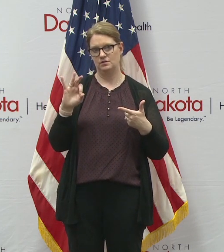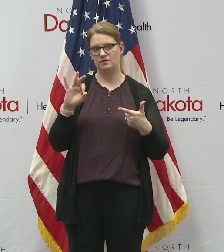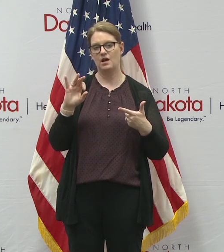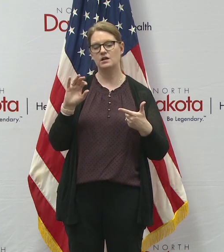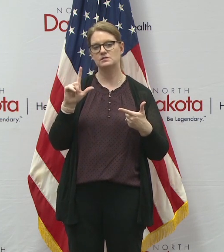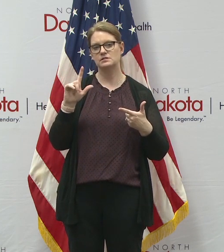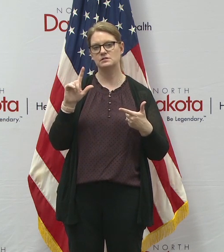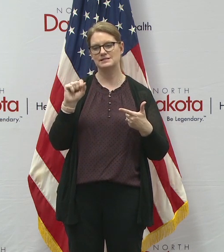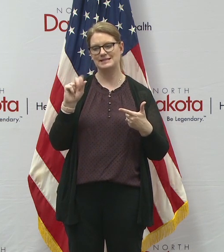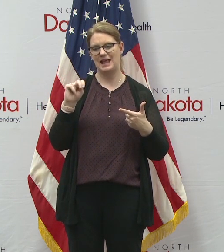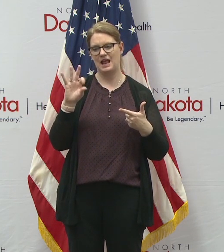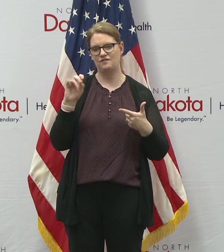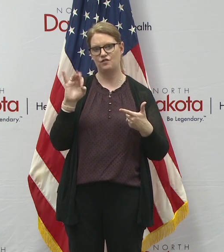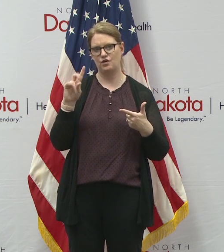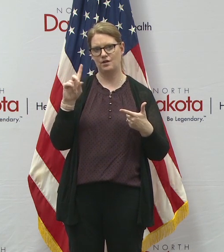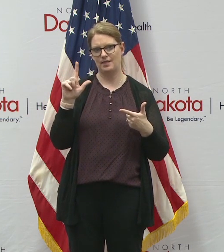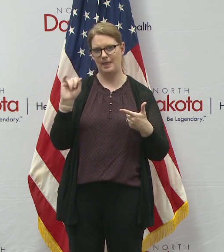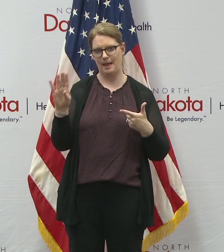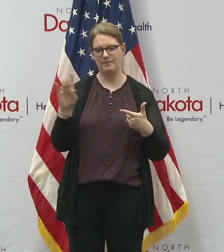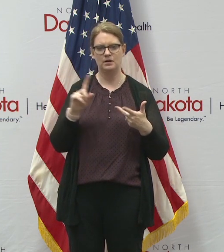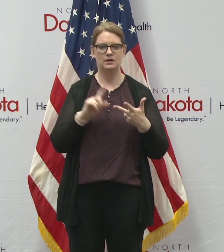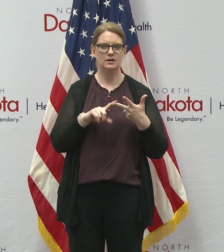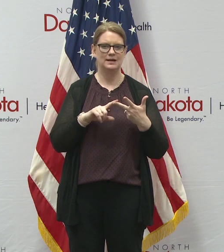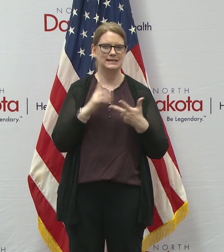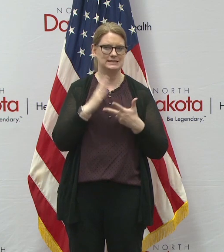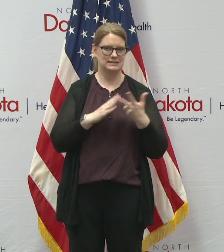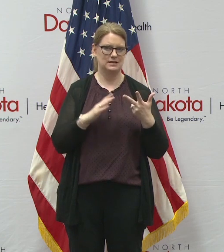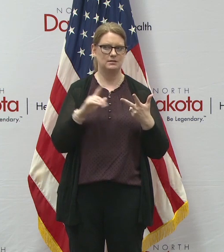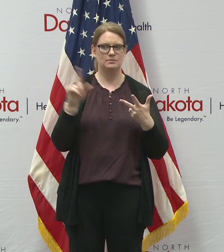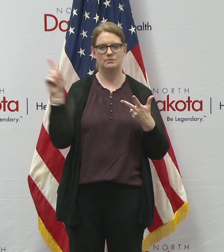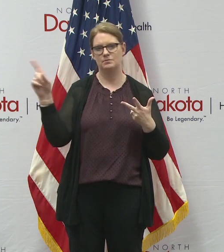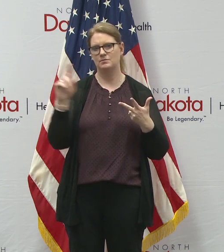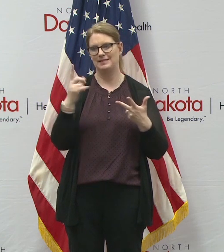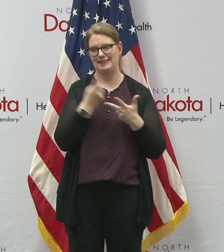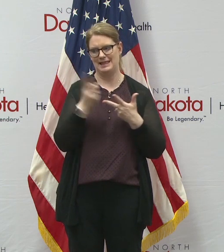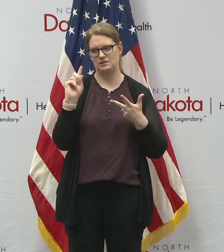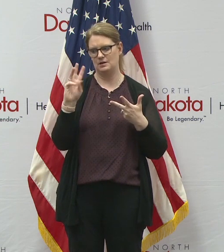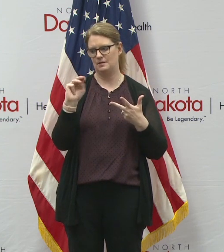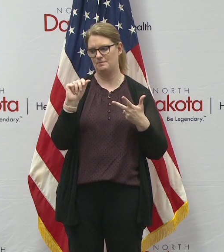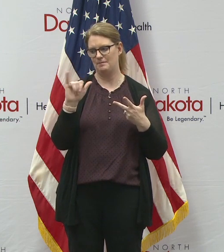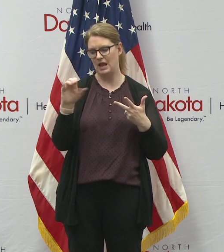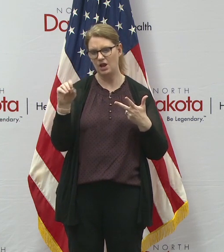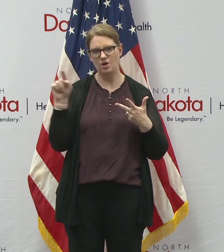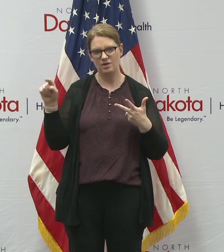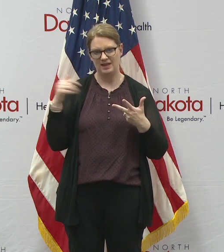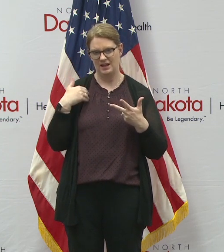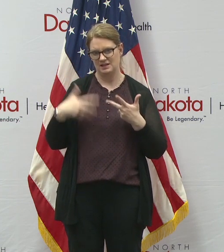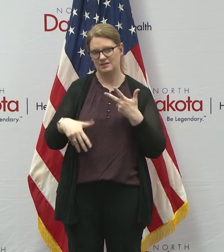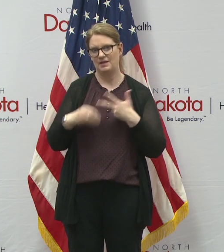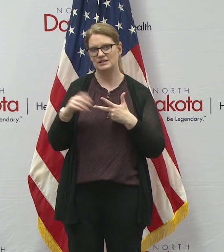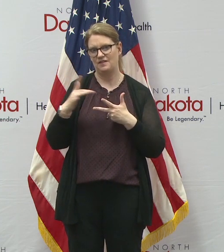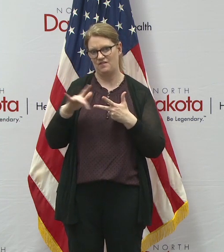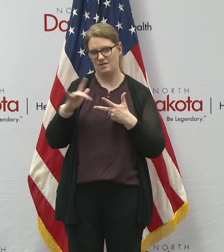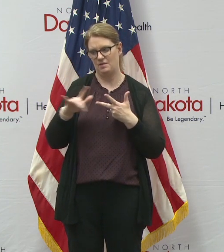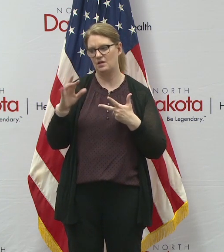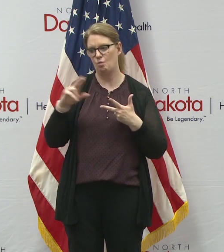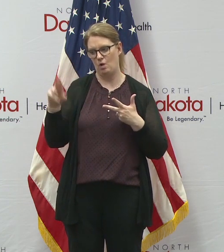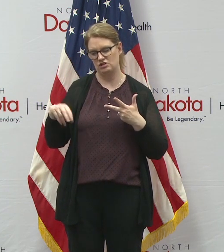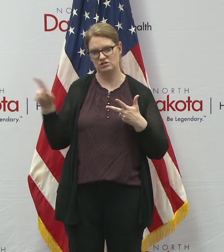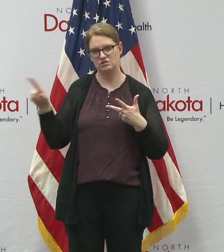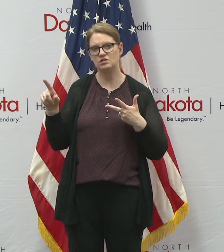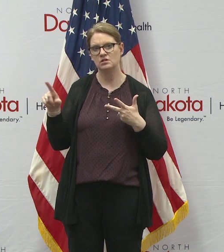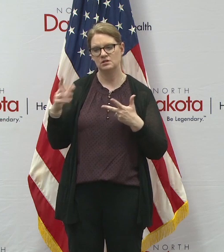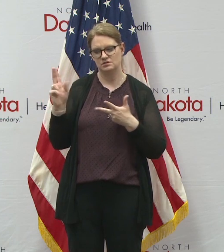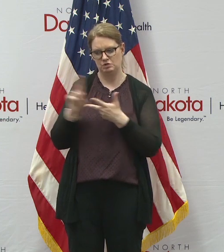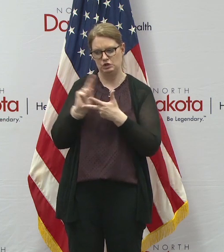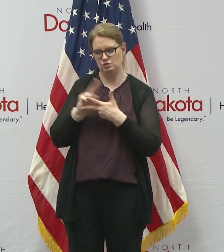Dakota tests, and we did have some tests that were being processed at Mayo last week because Mayo had some extra capacity in Rochester. So we were